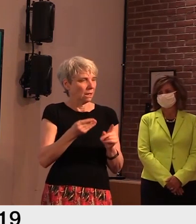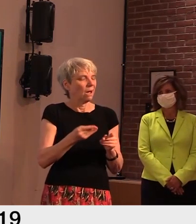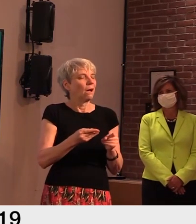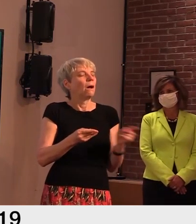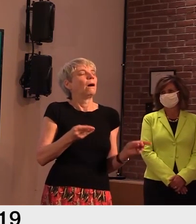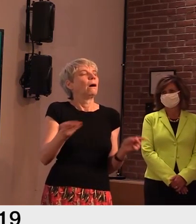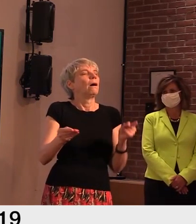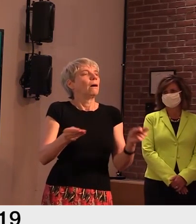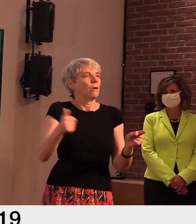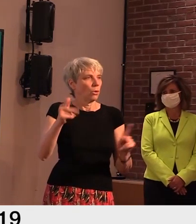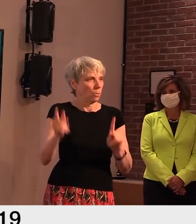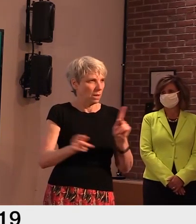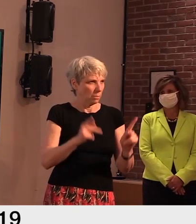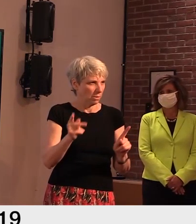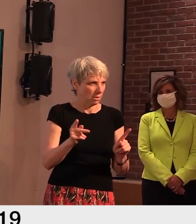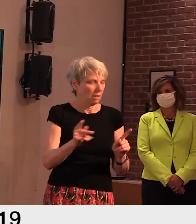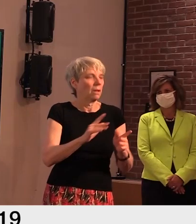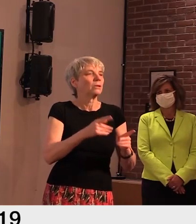that.